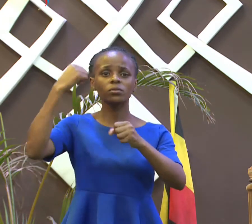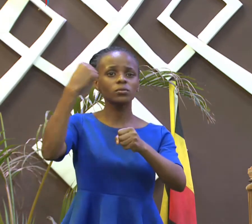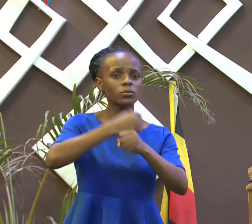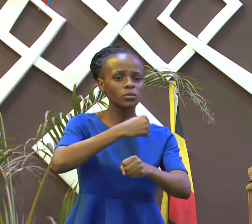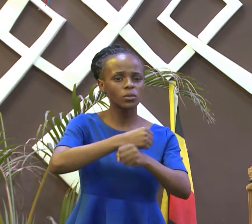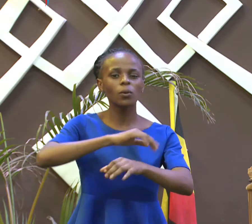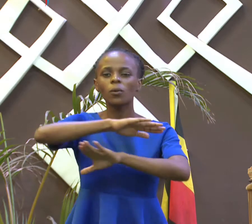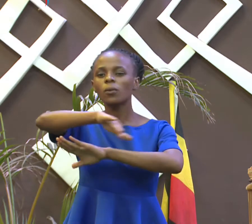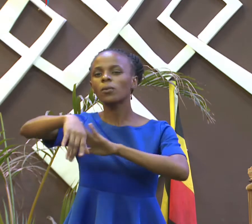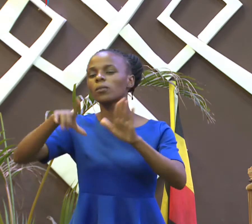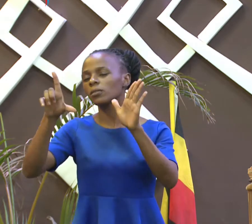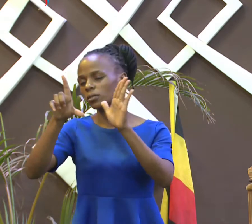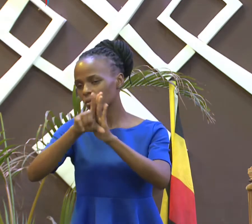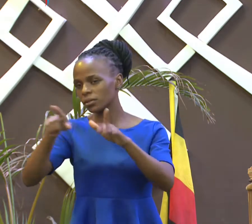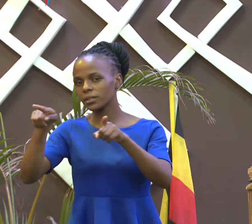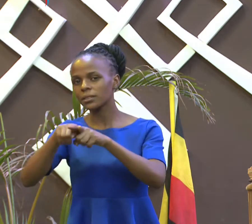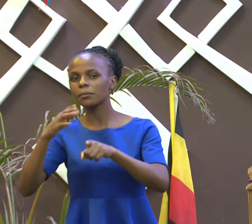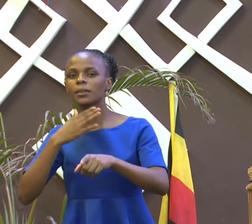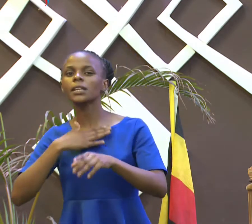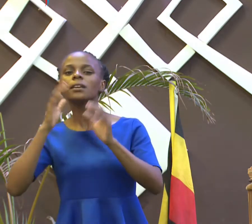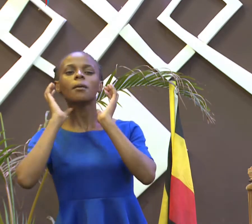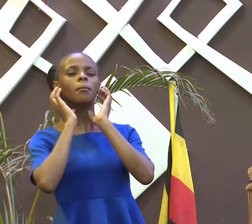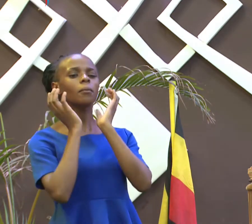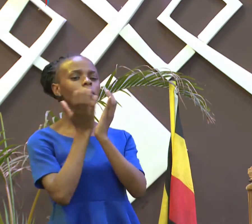gali Musa omuweereza wange ge yakulagira.